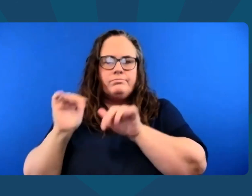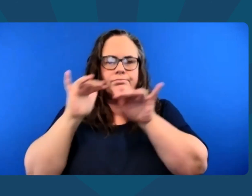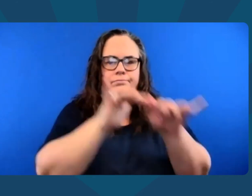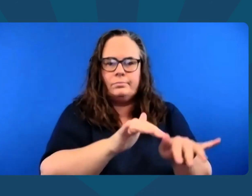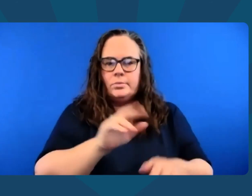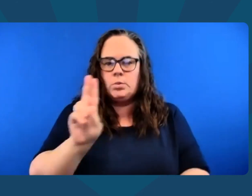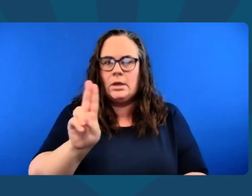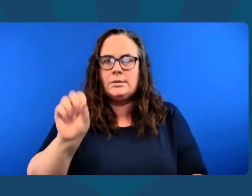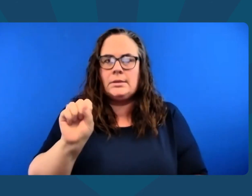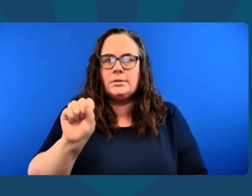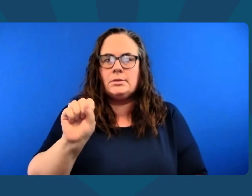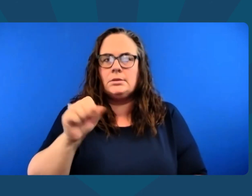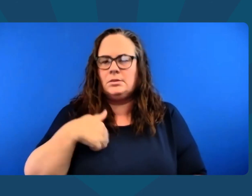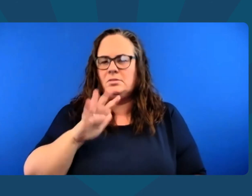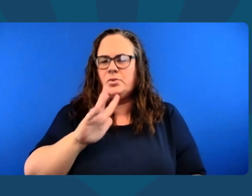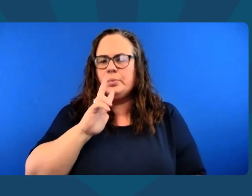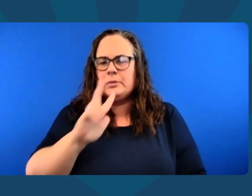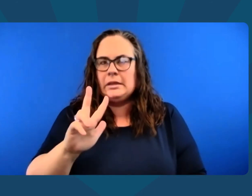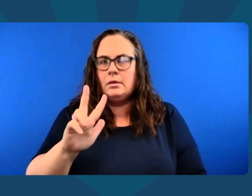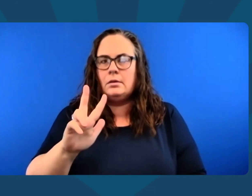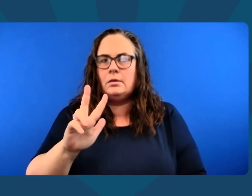was 3 years of age.